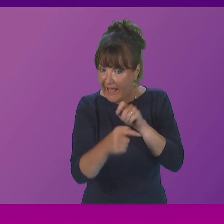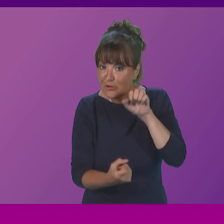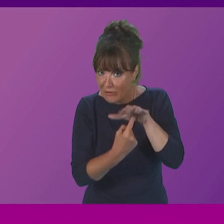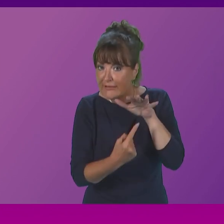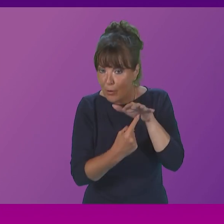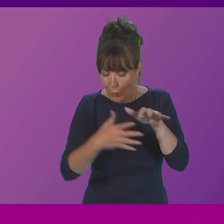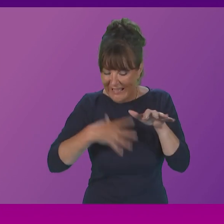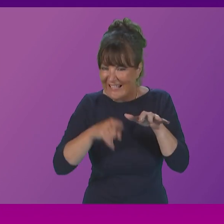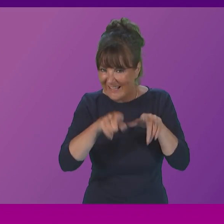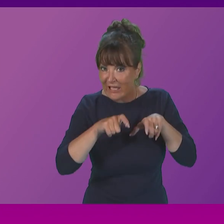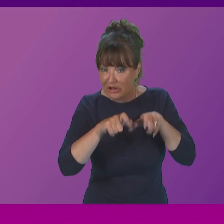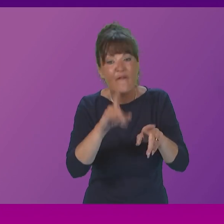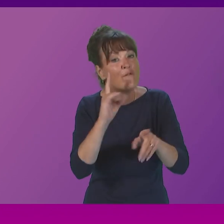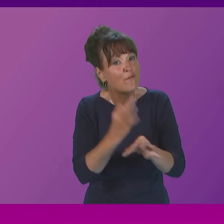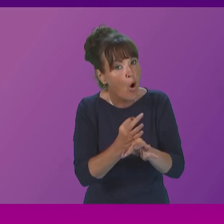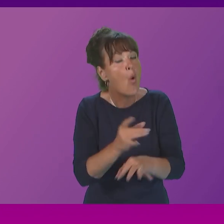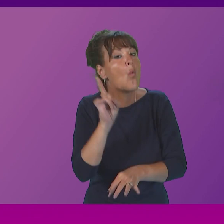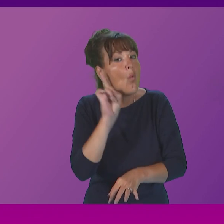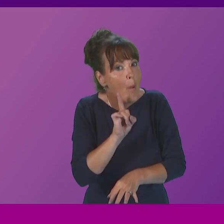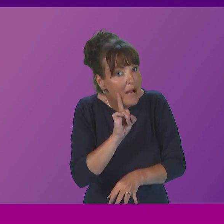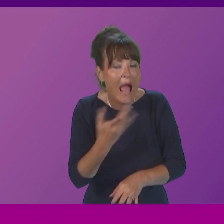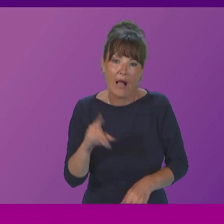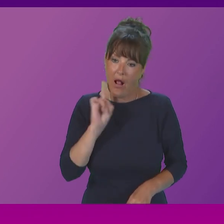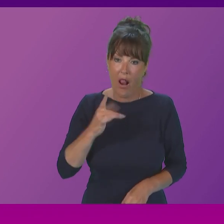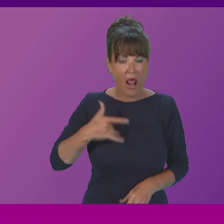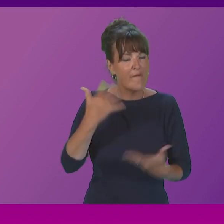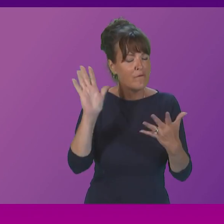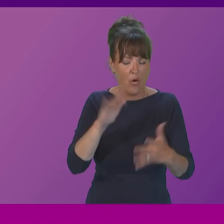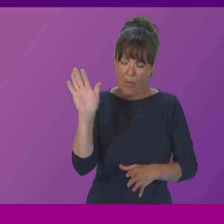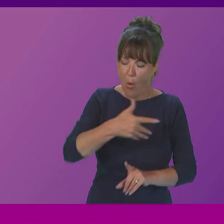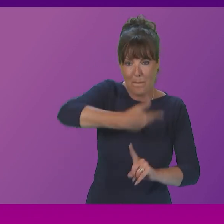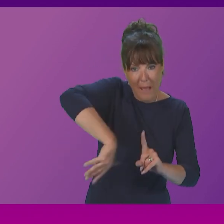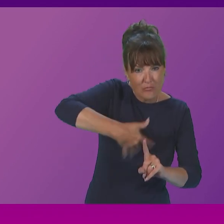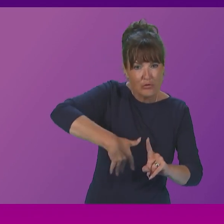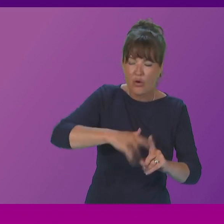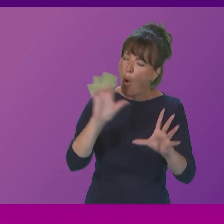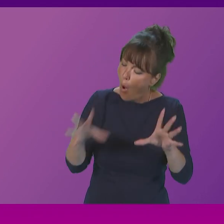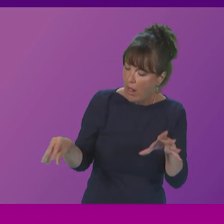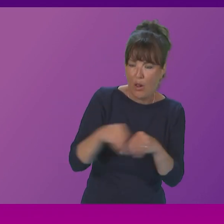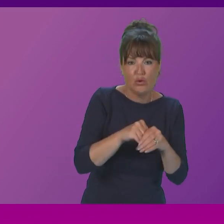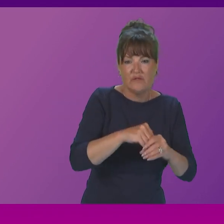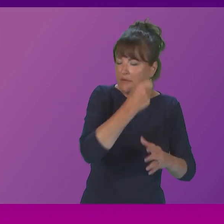and girls' lives. And when I say women and girls' lives, I mean from all backgrounds, all inclusive women and girls' lives.